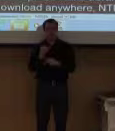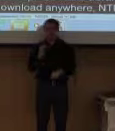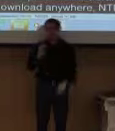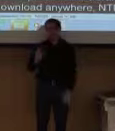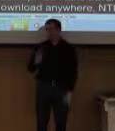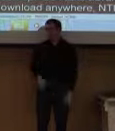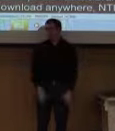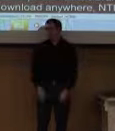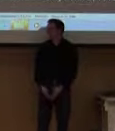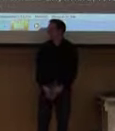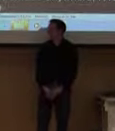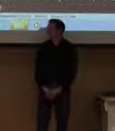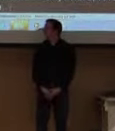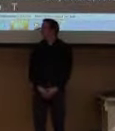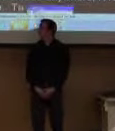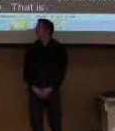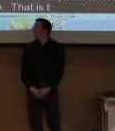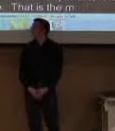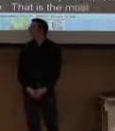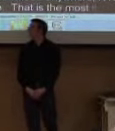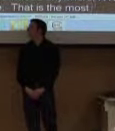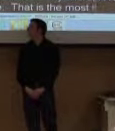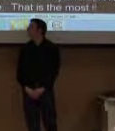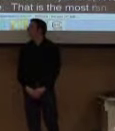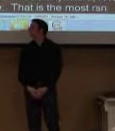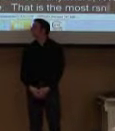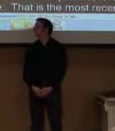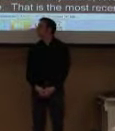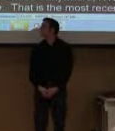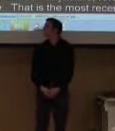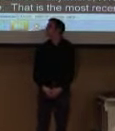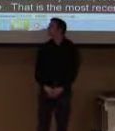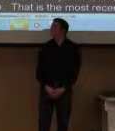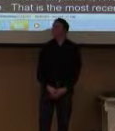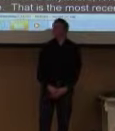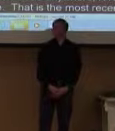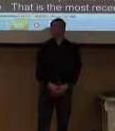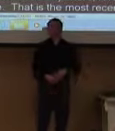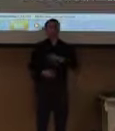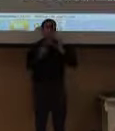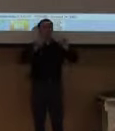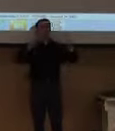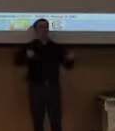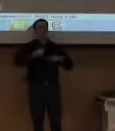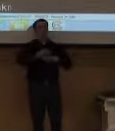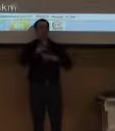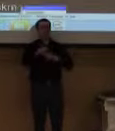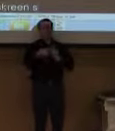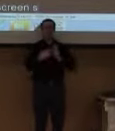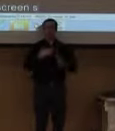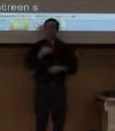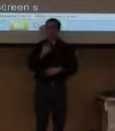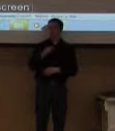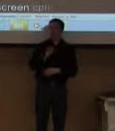on. And this screen capture is just showing my Google